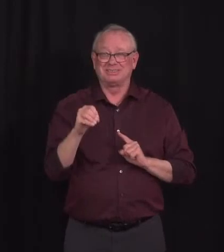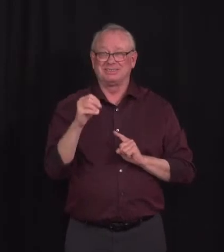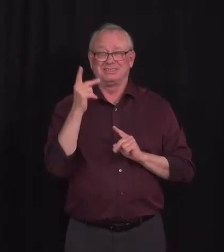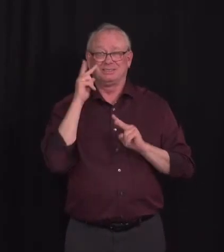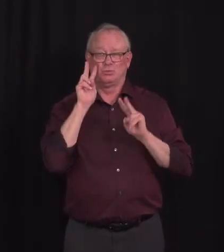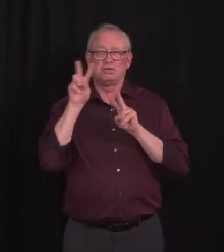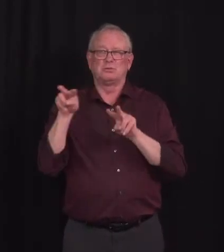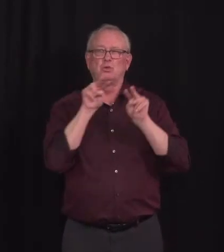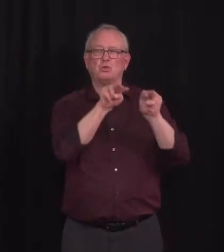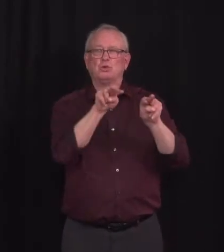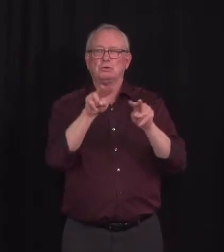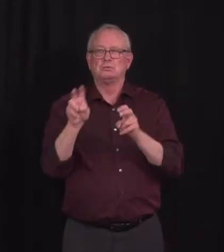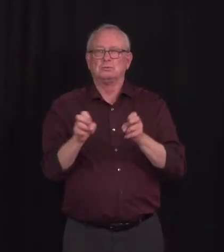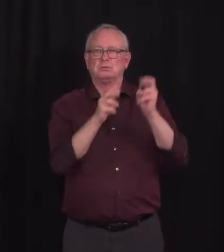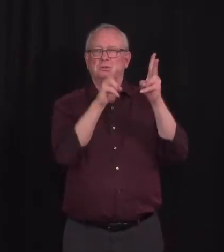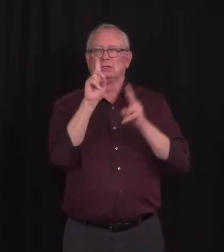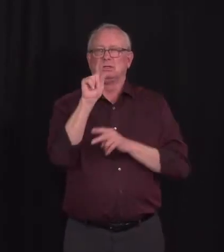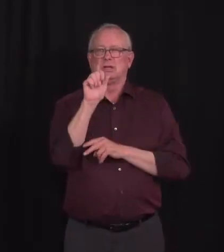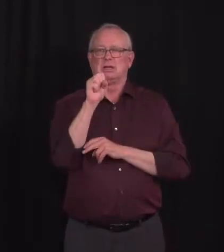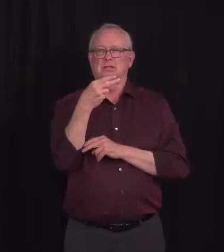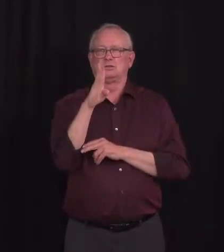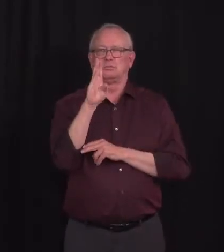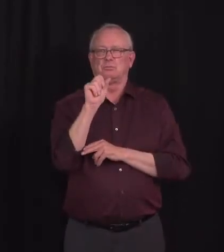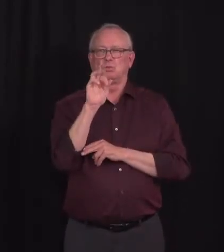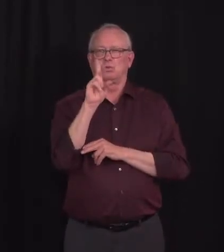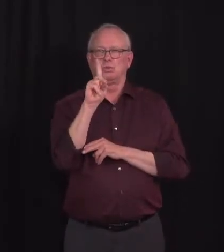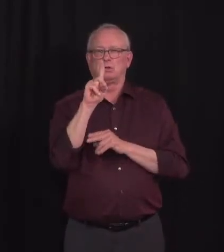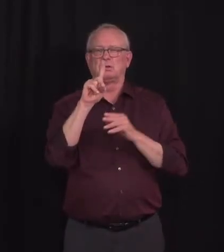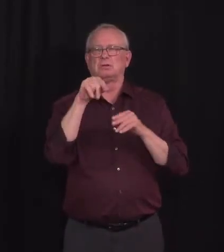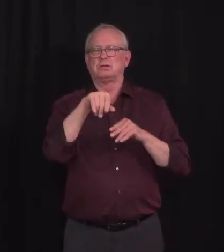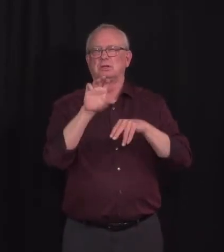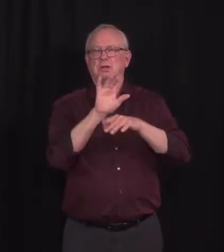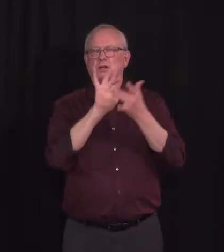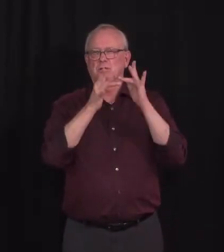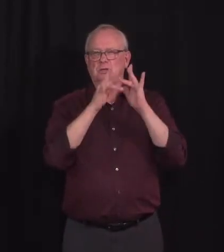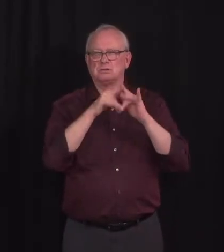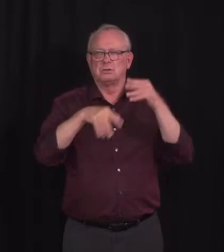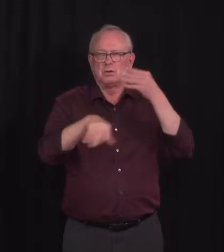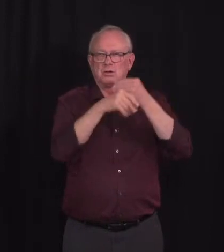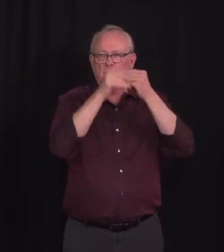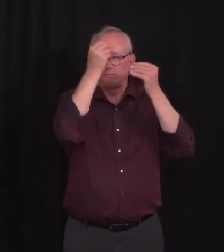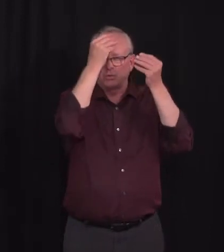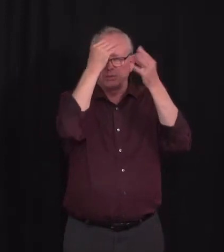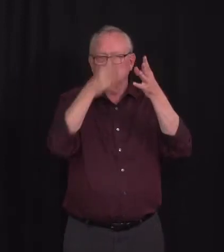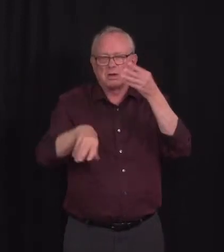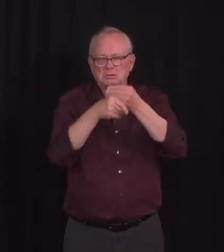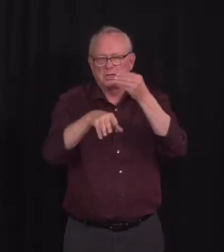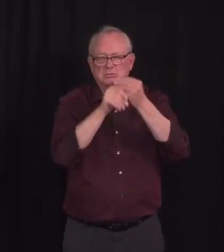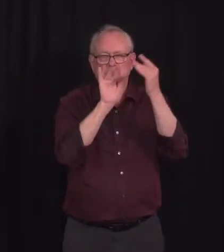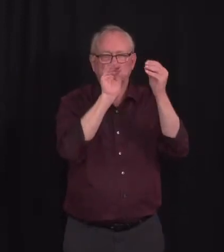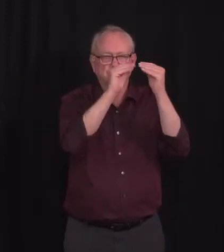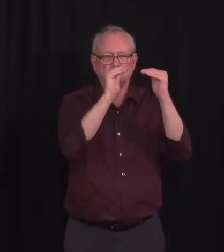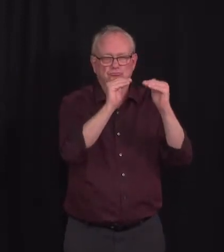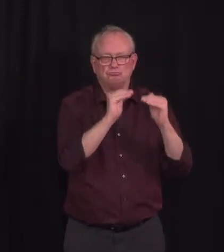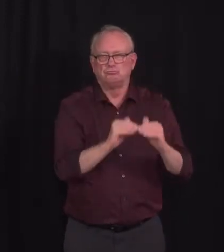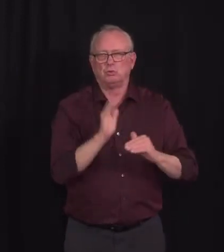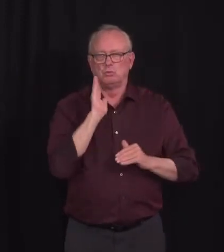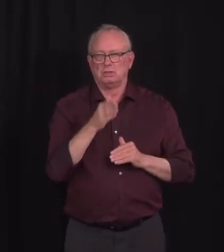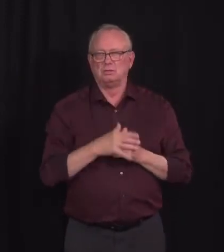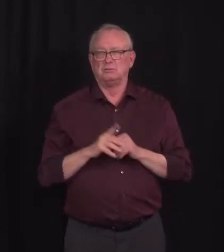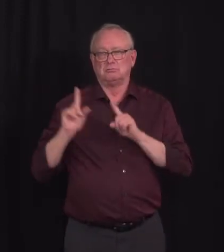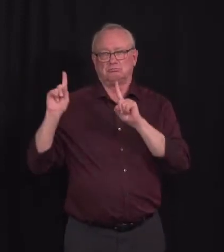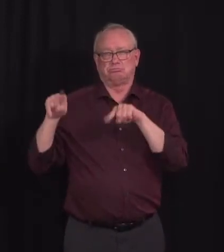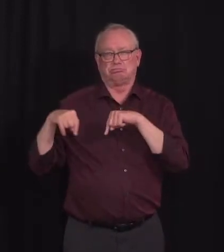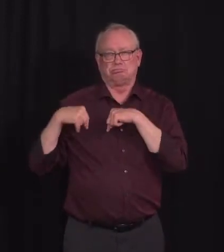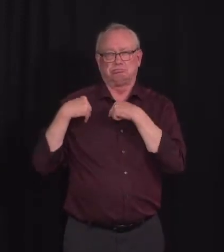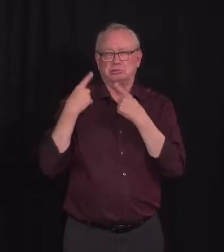dashboard. This will be updated regularly. After 15 difficult months spent living and working in a global